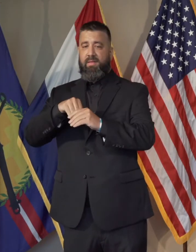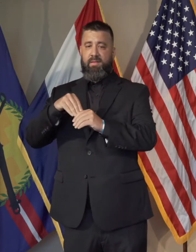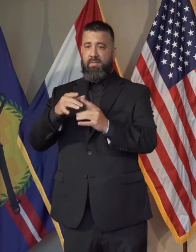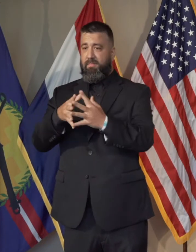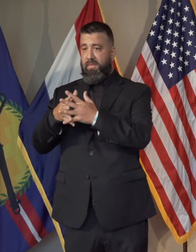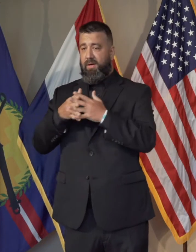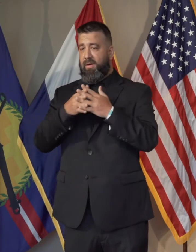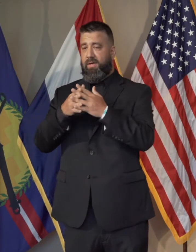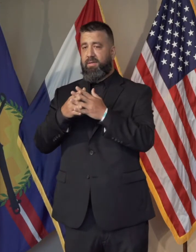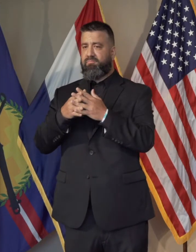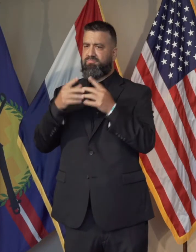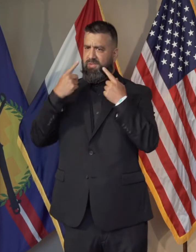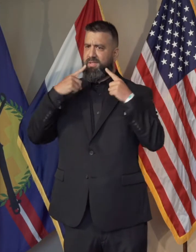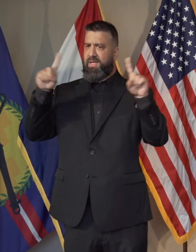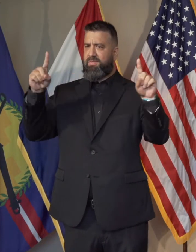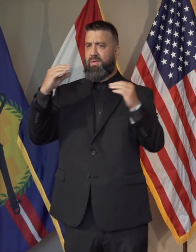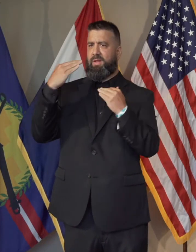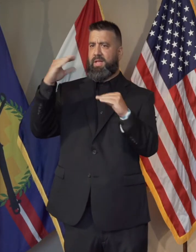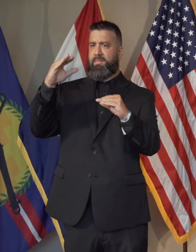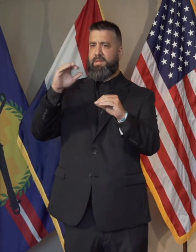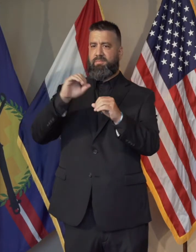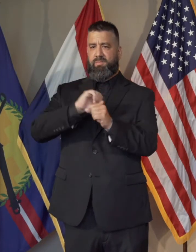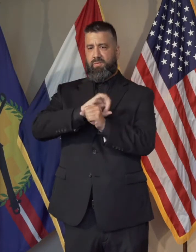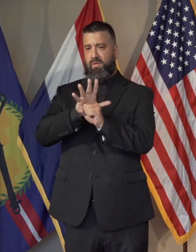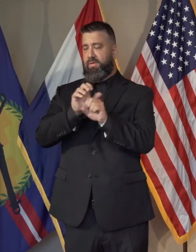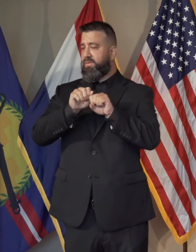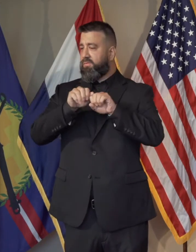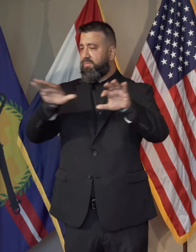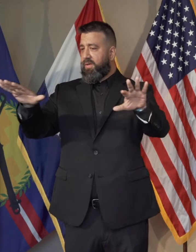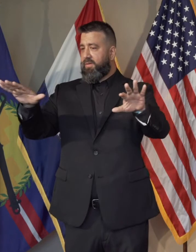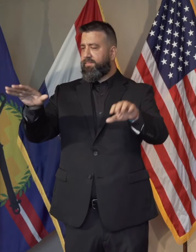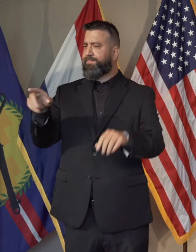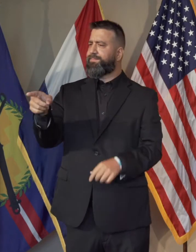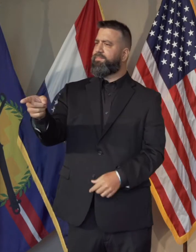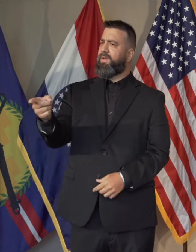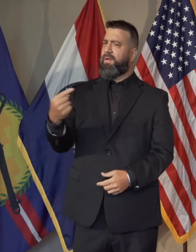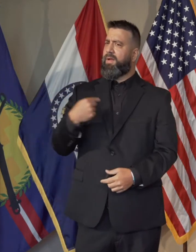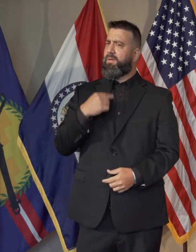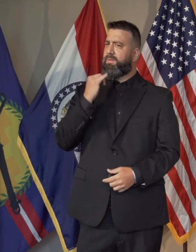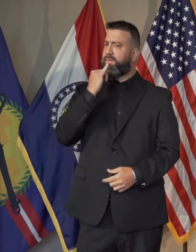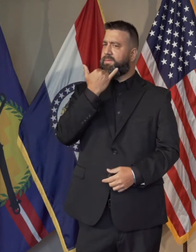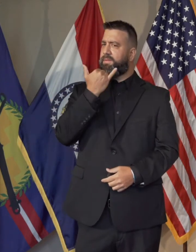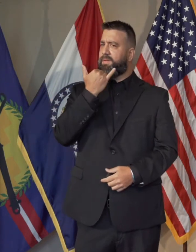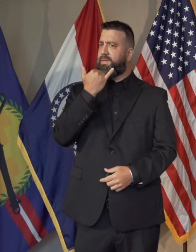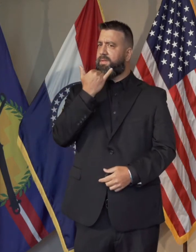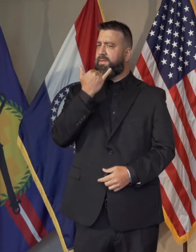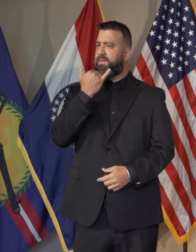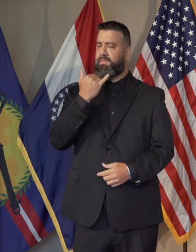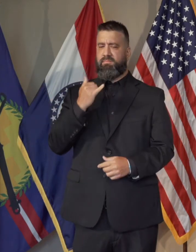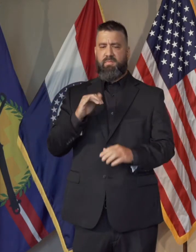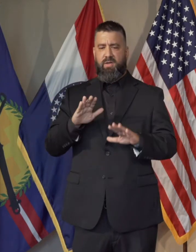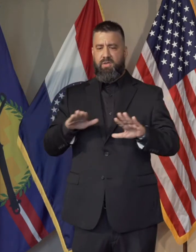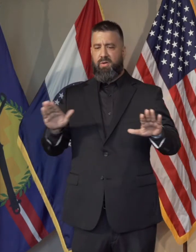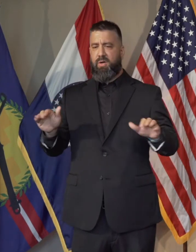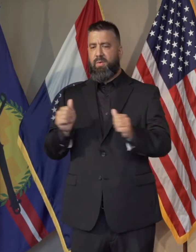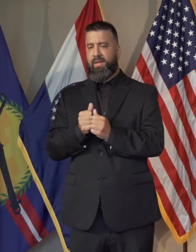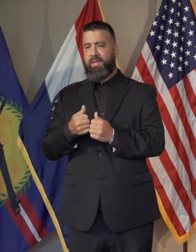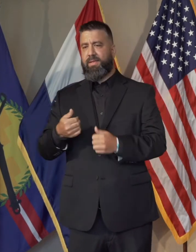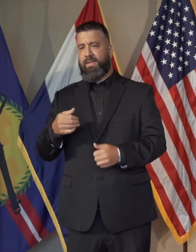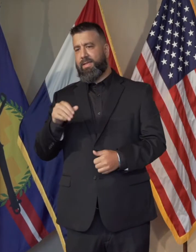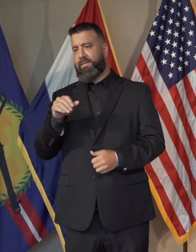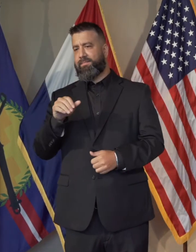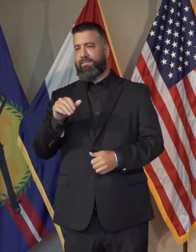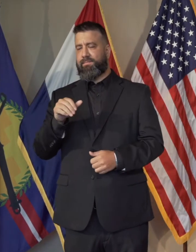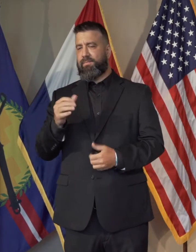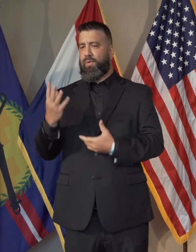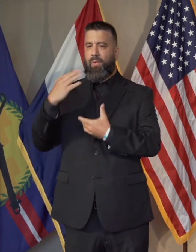in limiting the spread of COVID. Now, if I'm not mistaken, one of the exceptions is children with sensory disorders or developmental disorders,